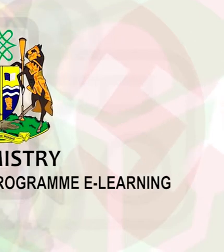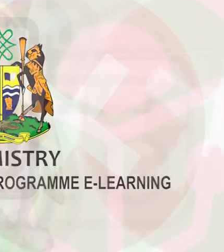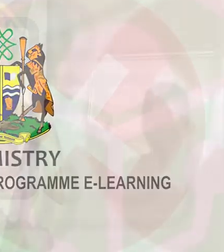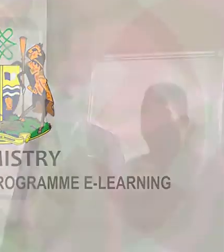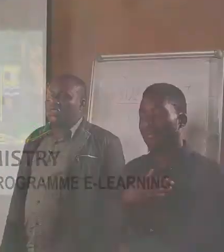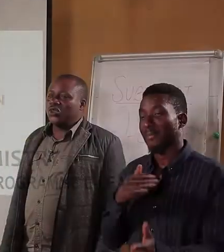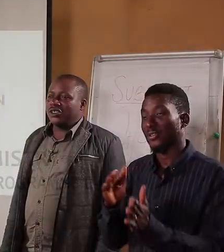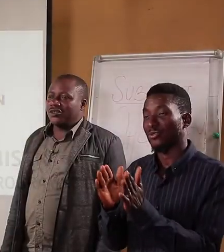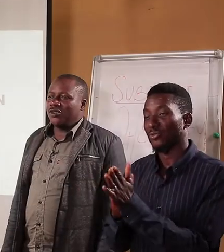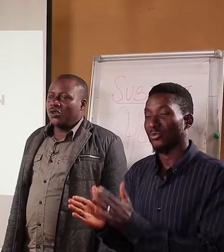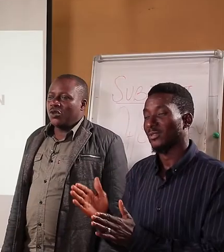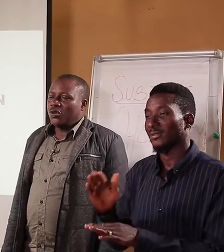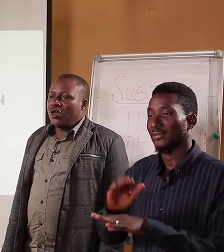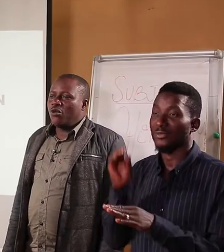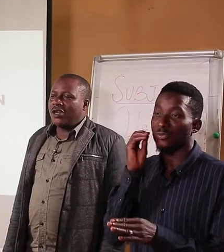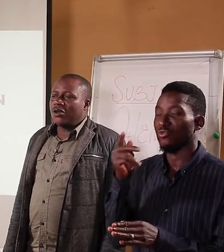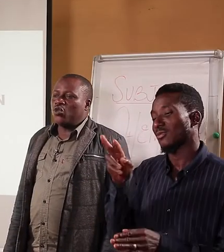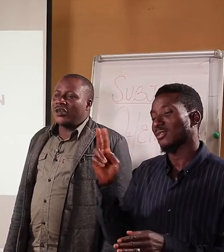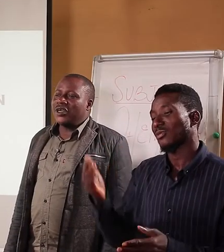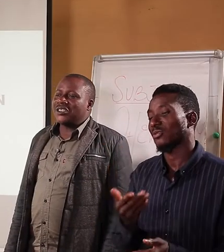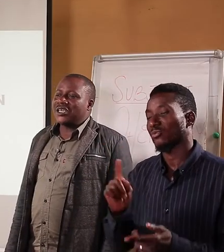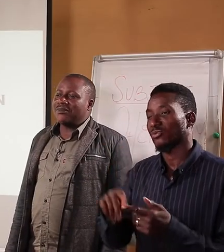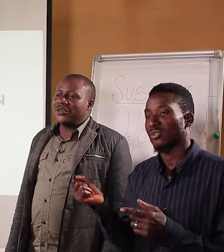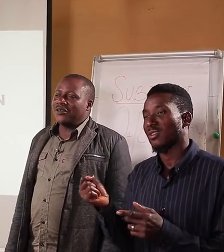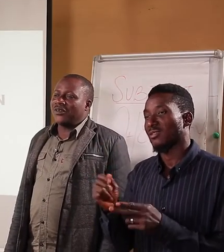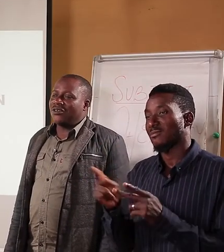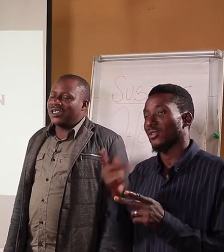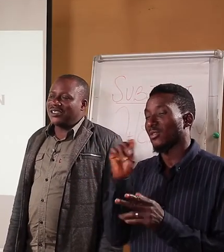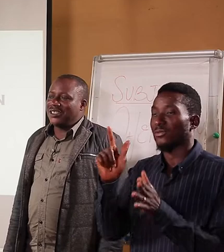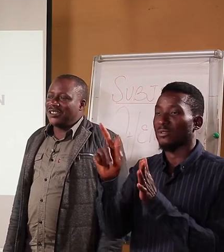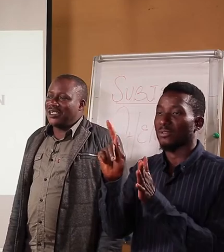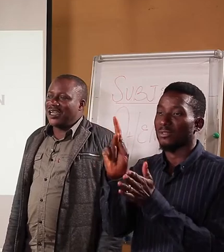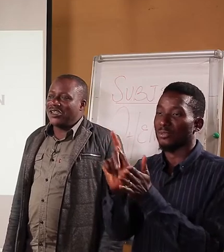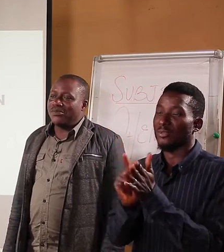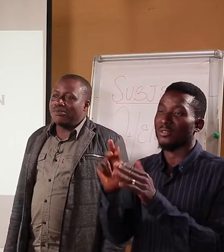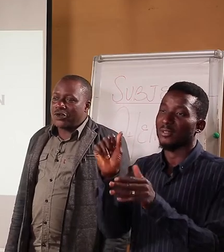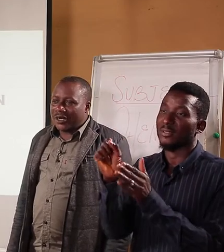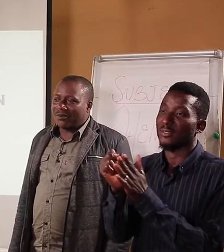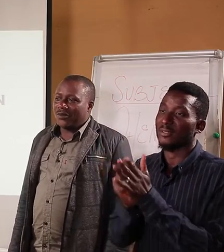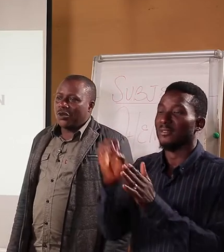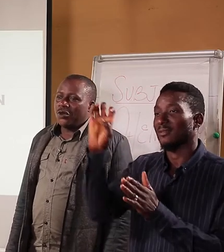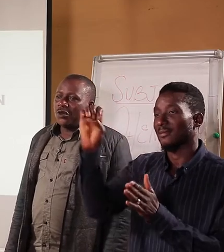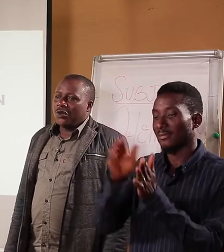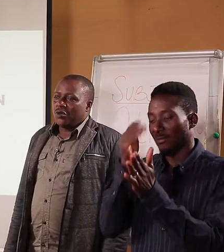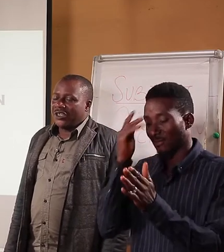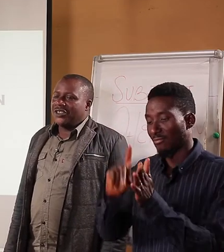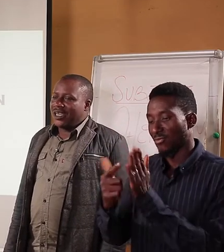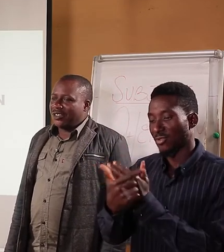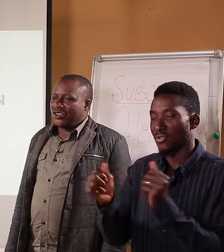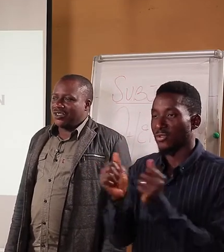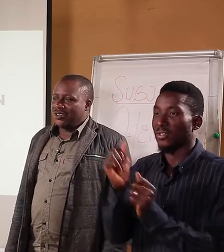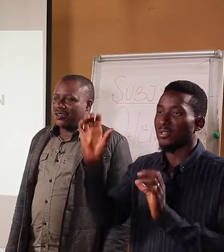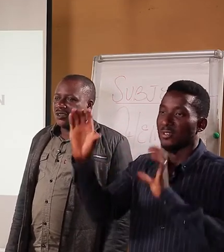Hi, my wonderful student. You are welcome to another segment of Kaduna State e-learning program